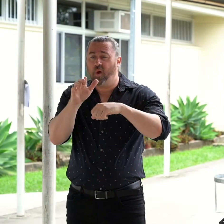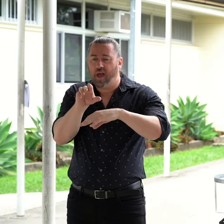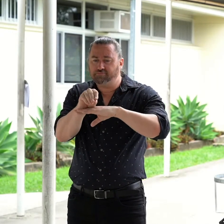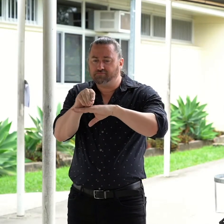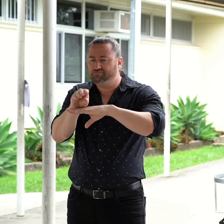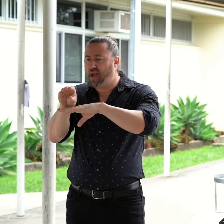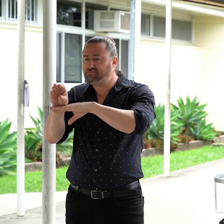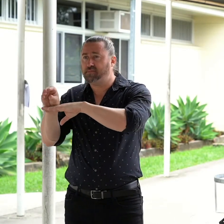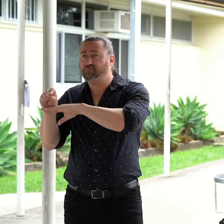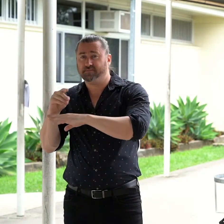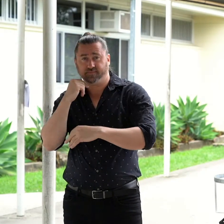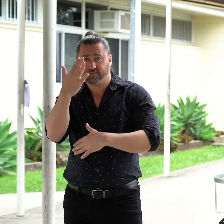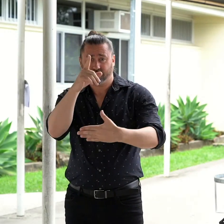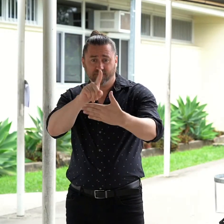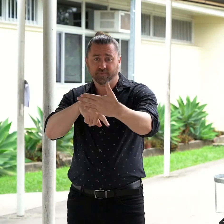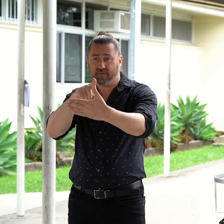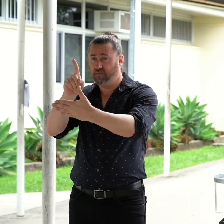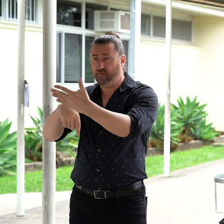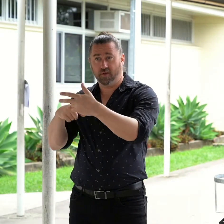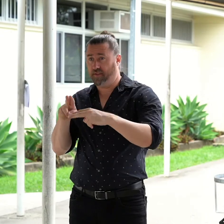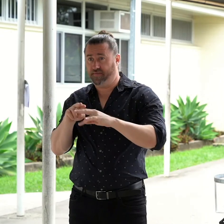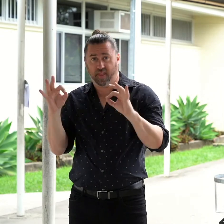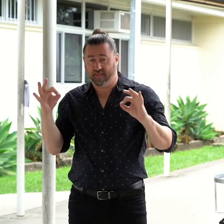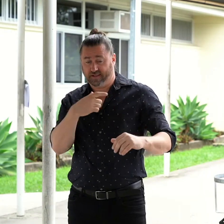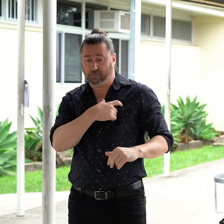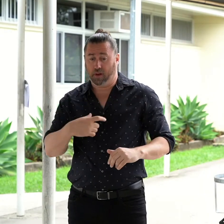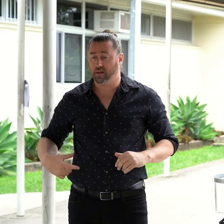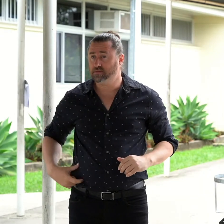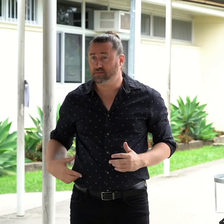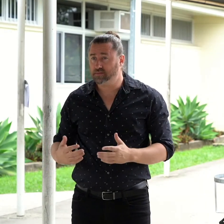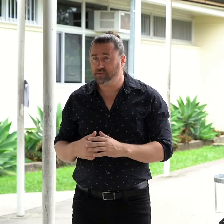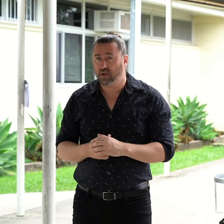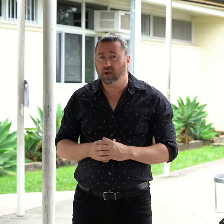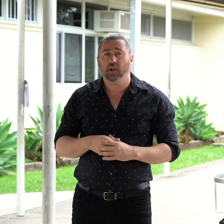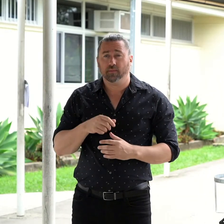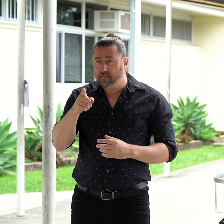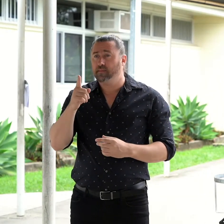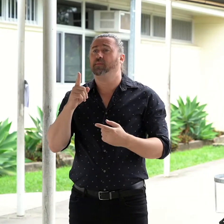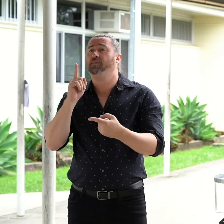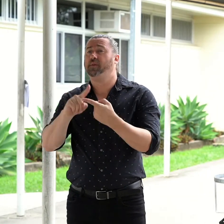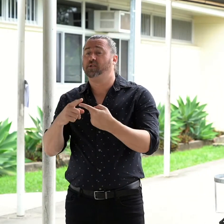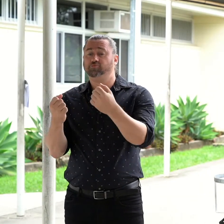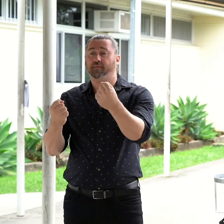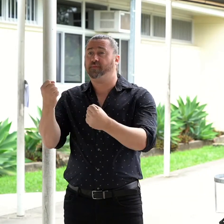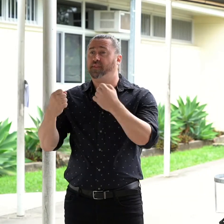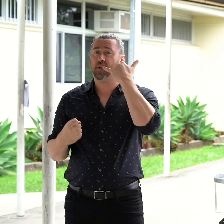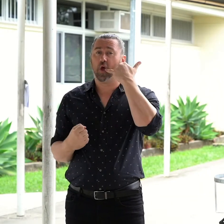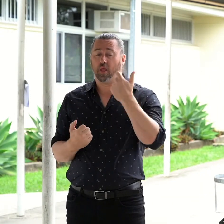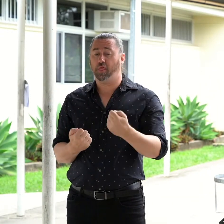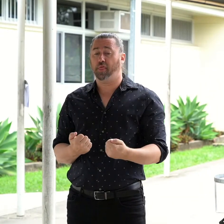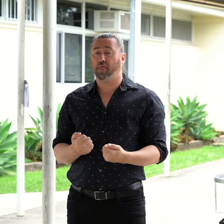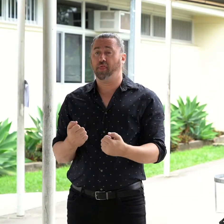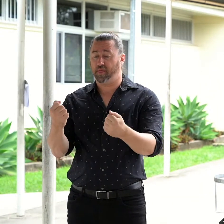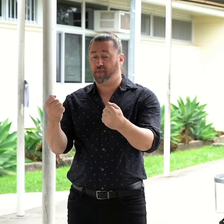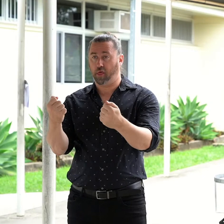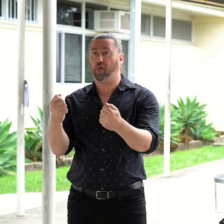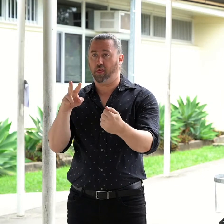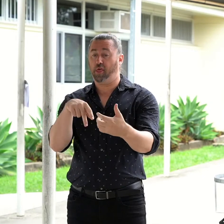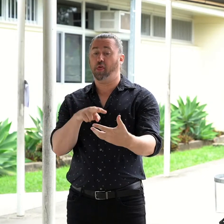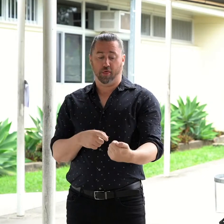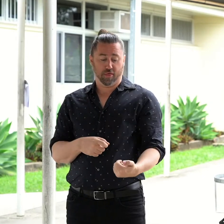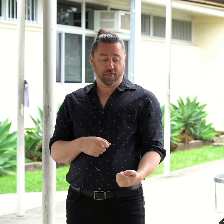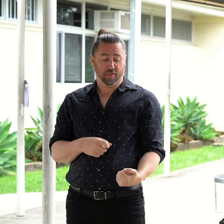Infringement notices will be issued. But also, we know how dangerous driving while distracted is. So these cameras are going to catch that, and